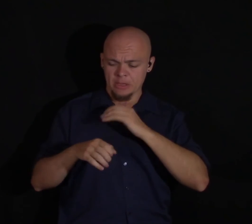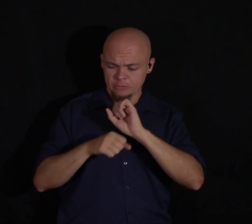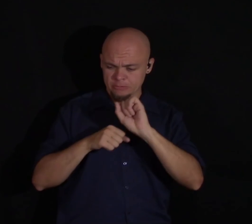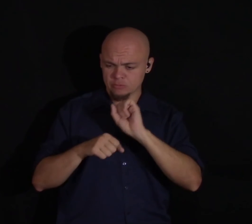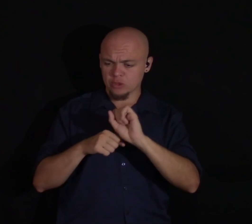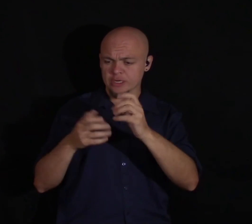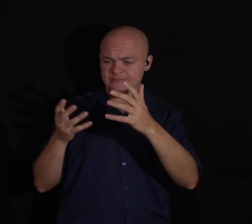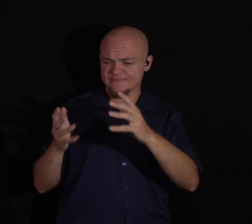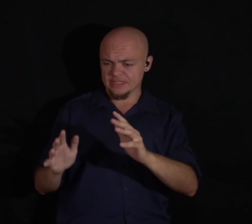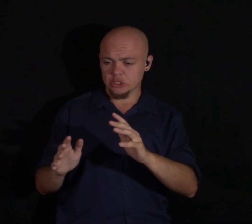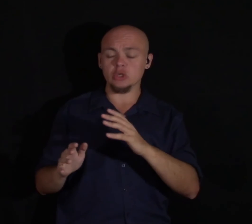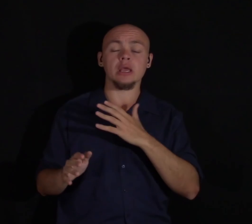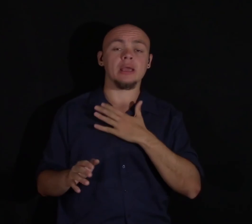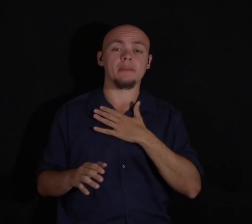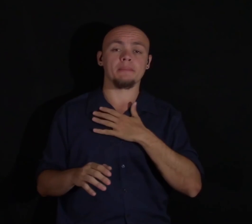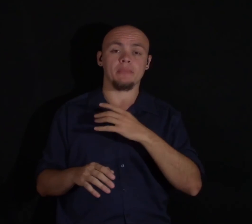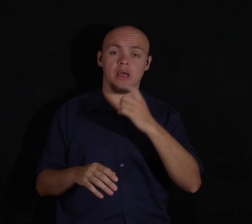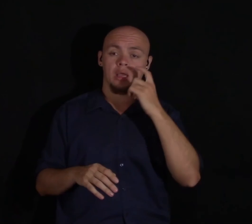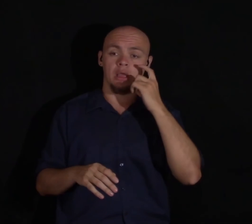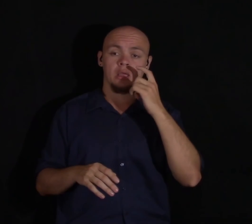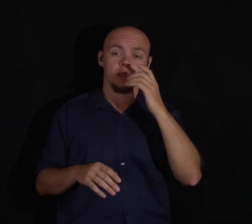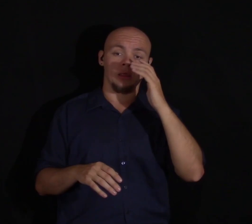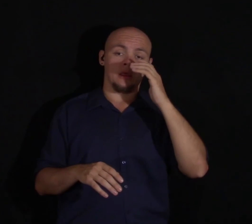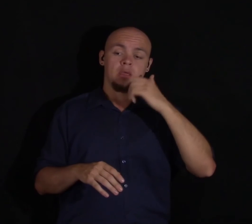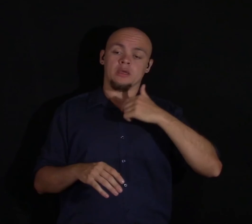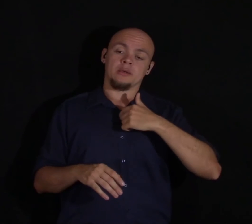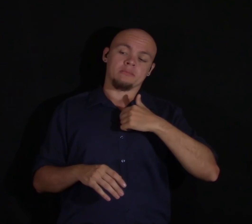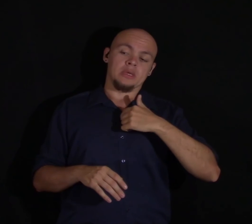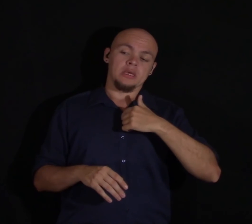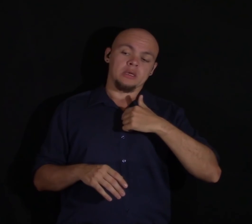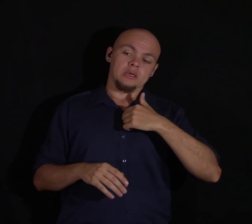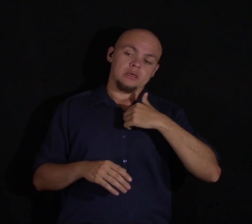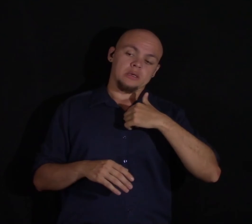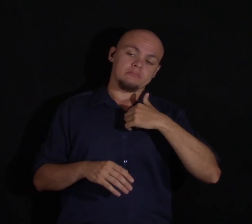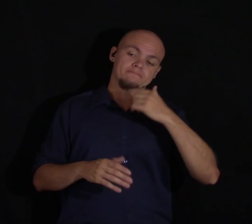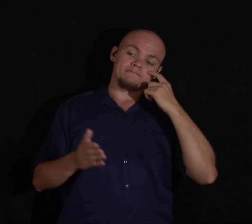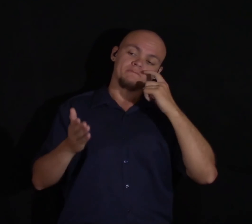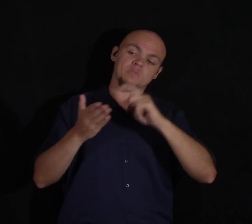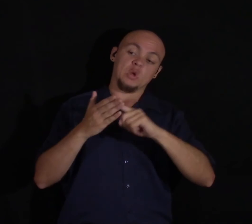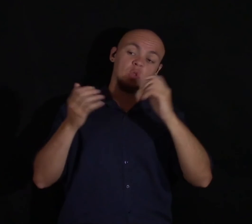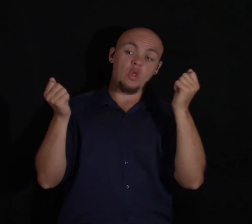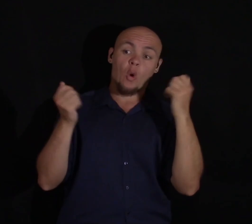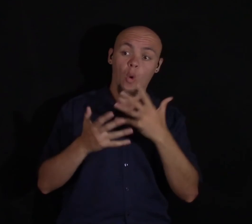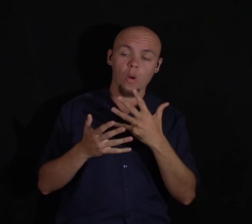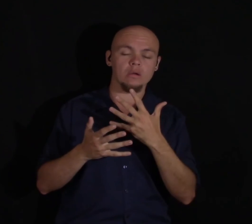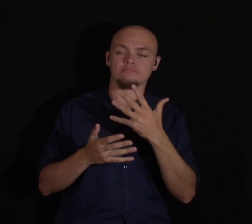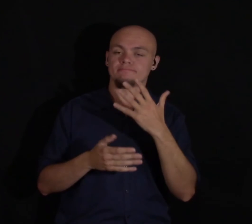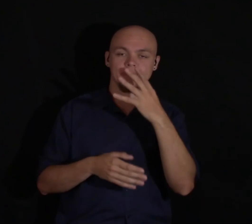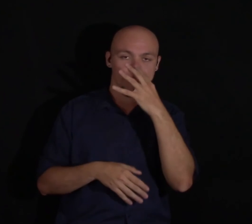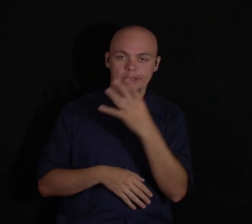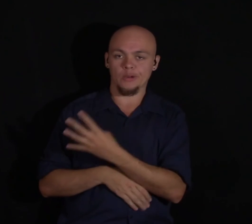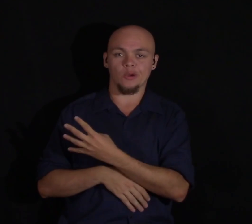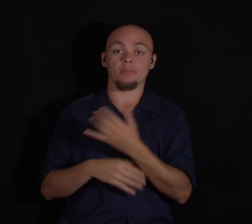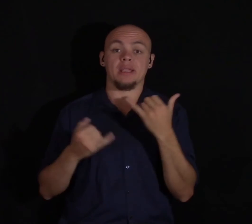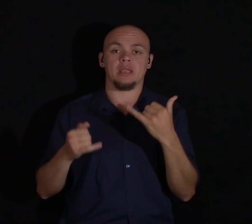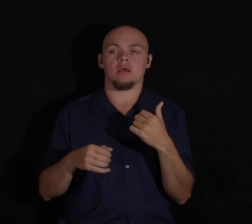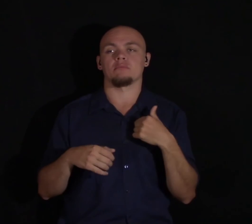my eyes were shut to the horror of my proceedings. But now I went to it in cold blood, and my